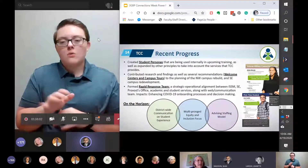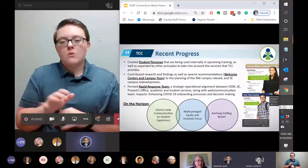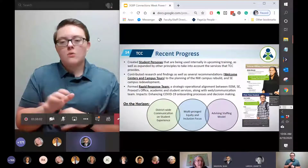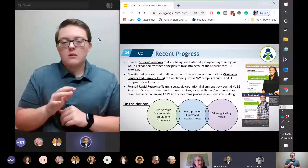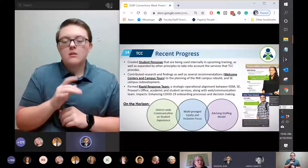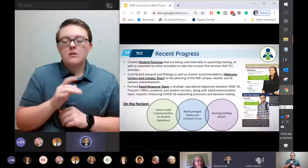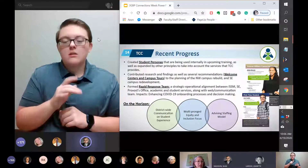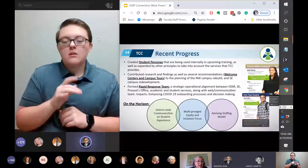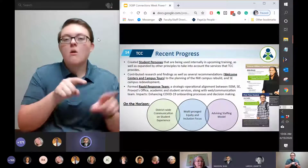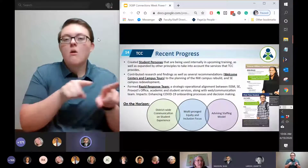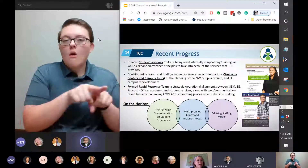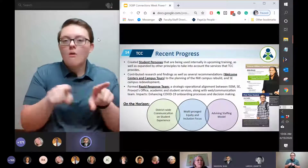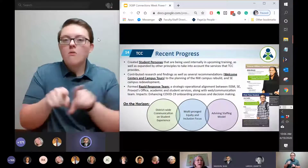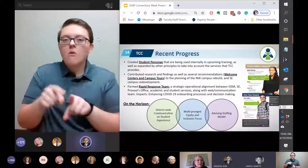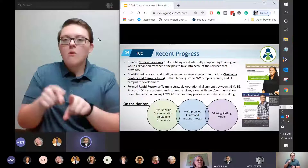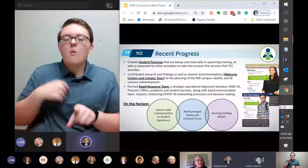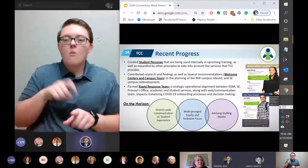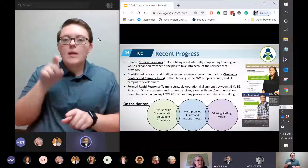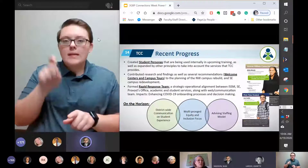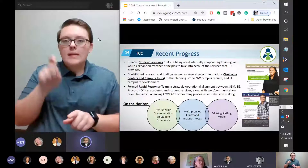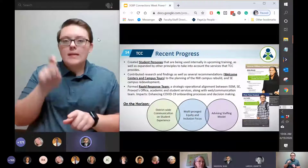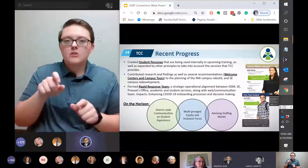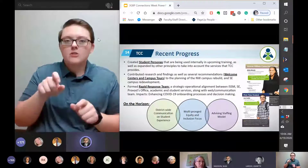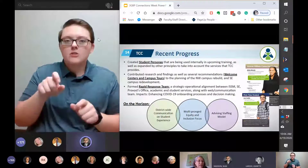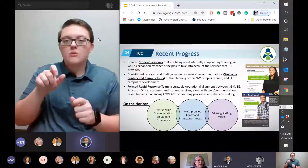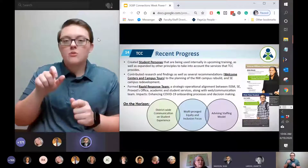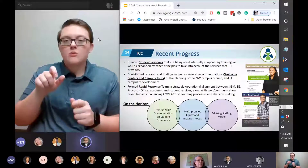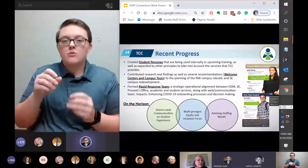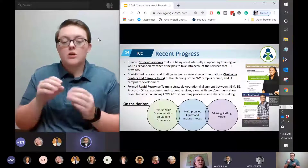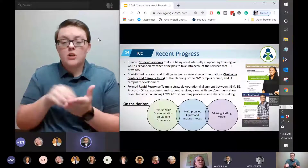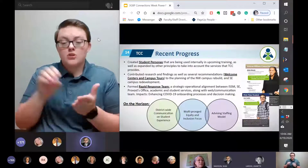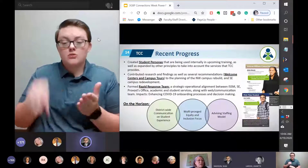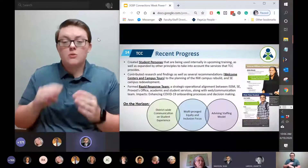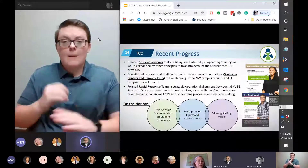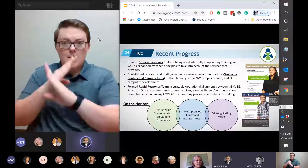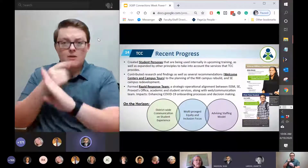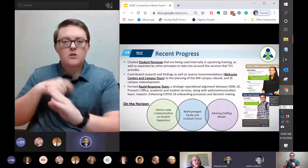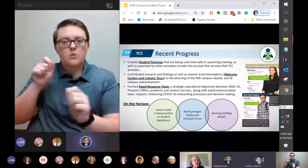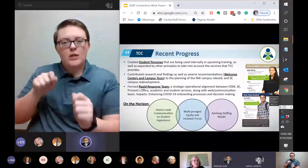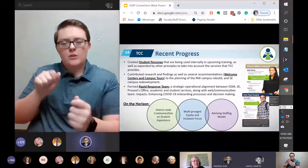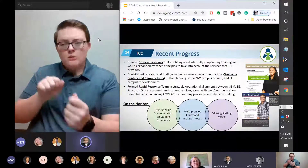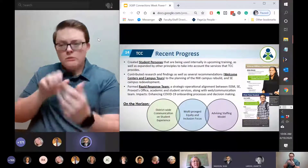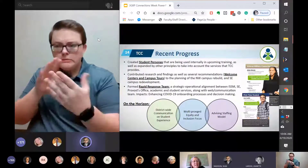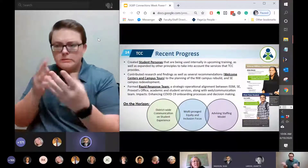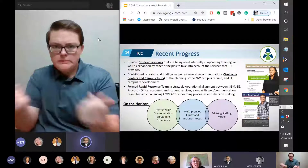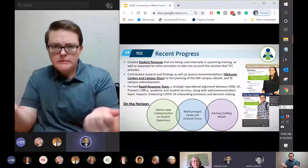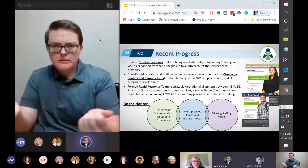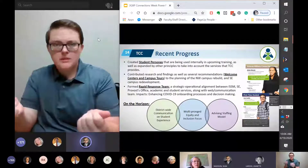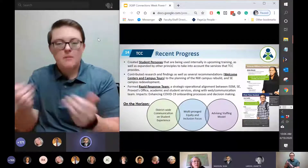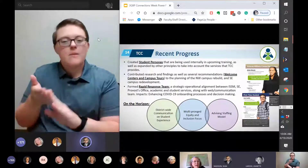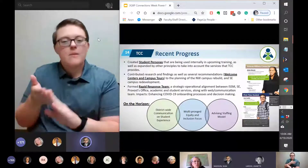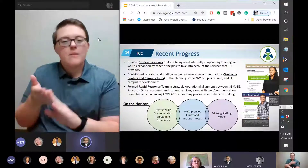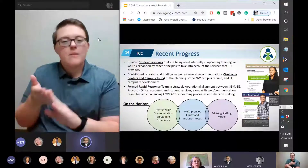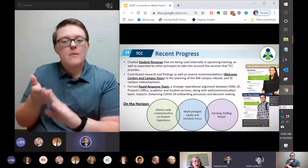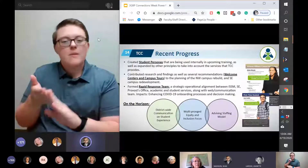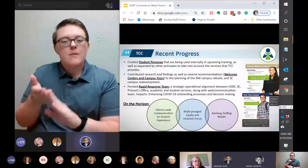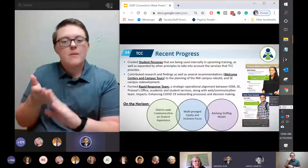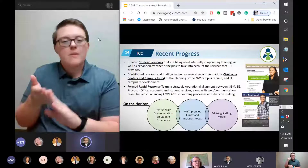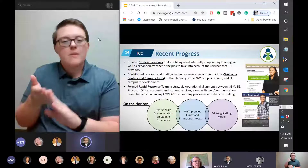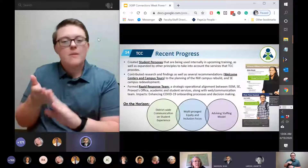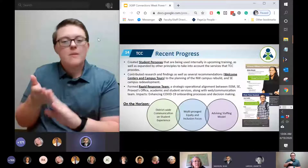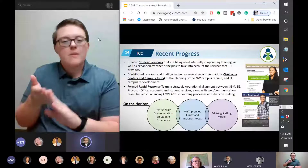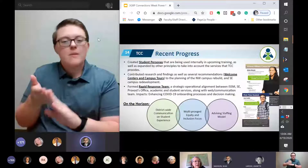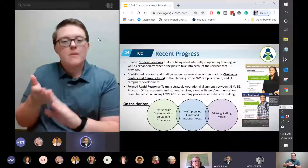need to address and remove student barriers in a more rapid manner prompted the formation of the Rapid Response Team,